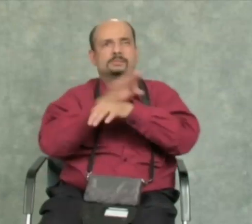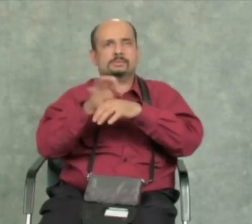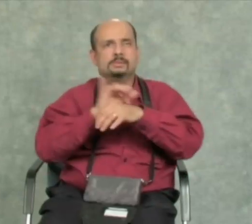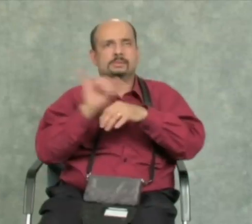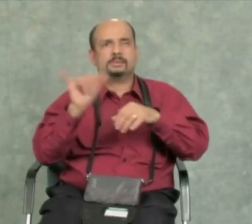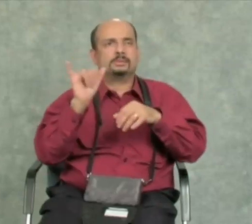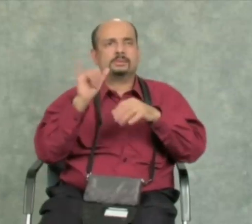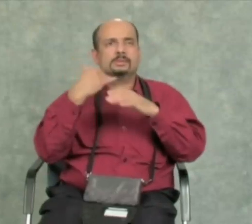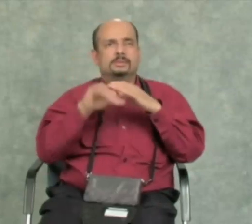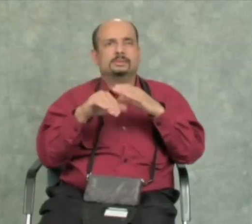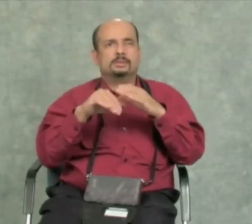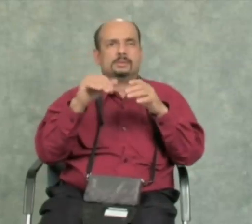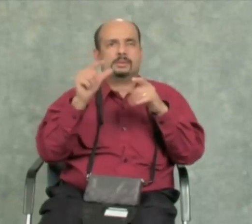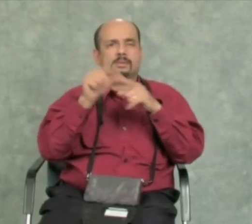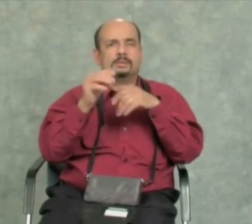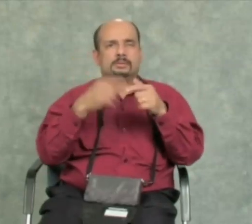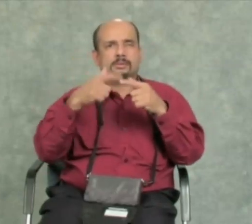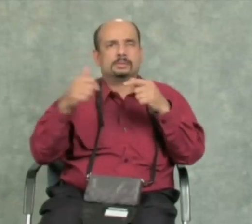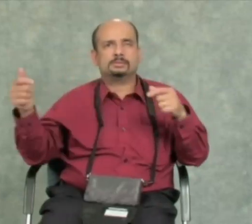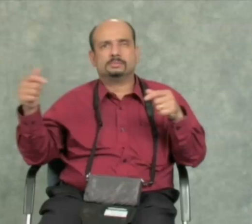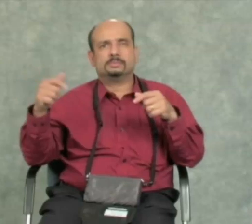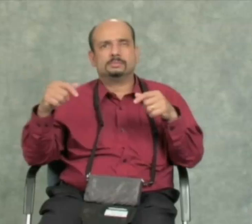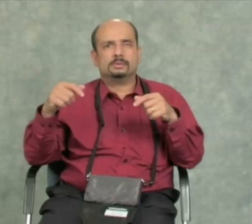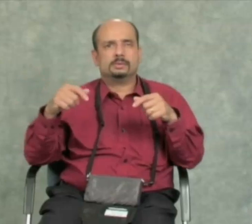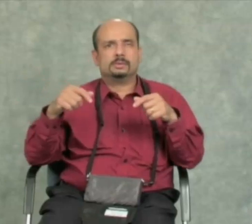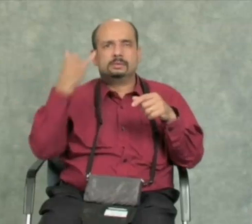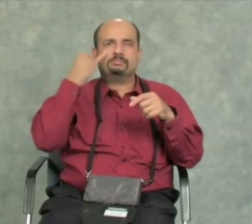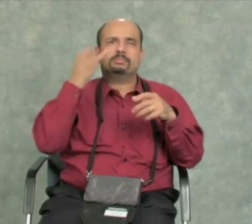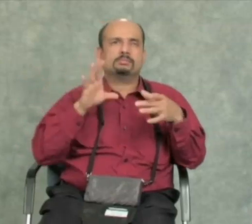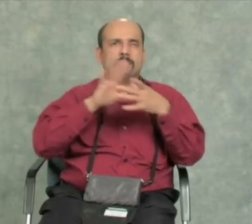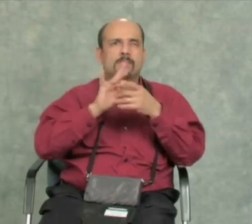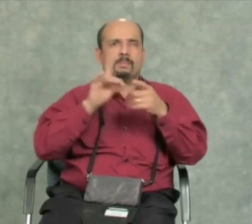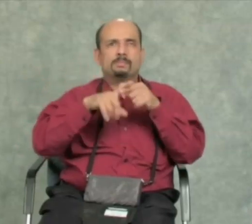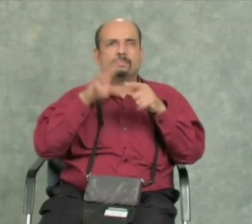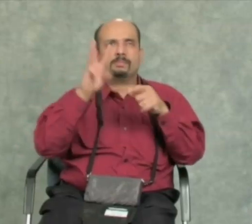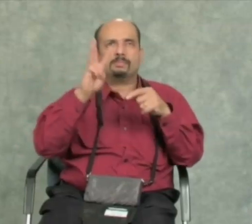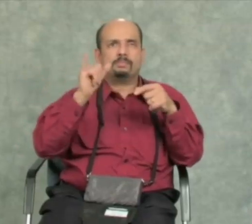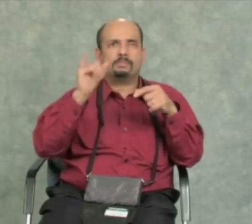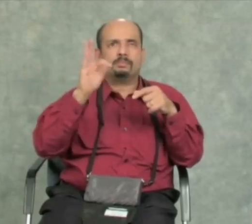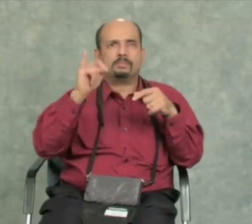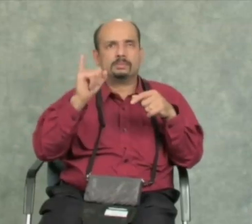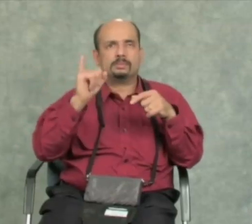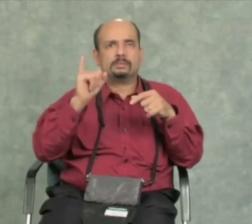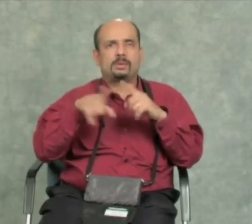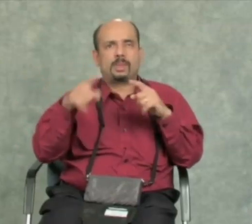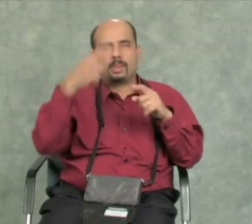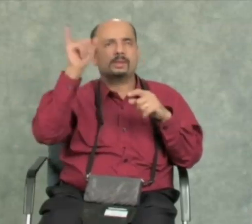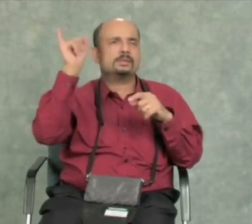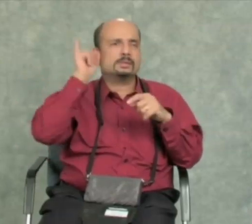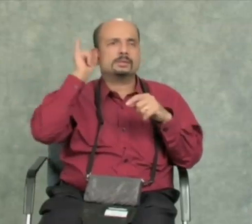The Braille note taker has many functions, including email and other things like that. And when you connect